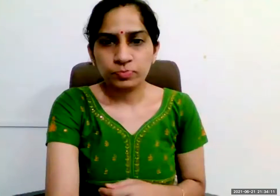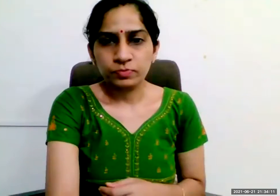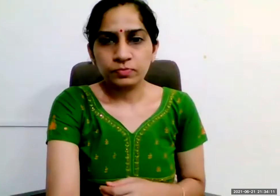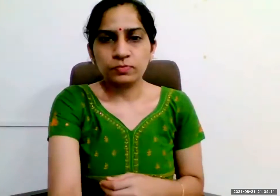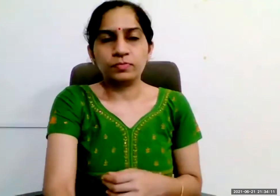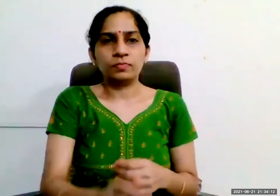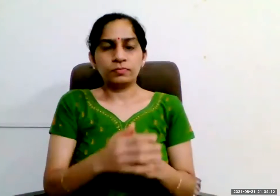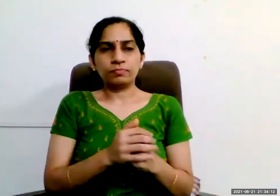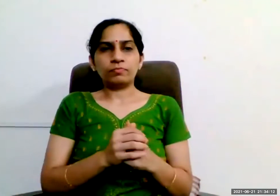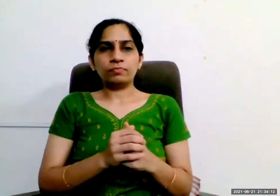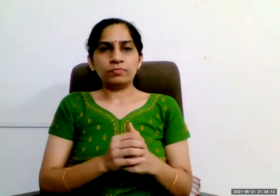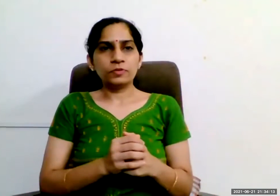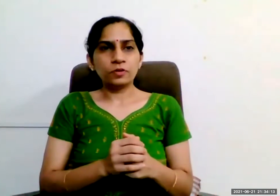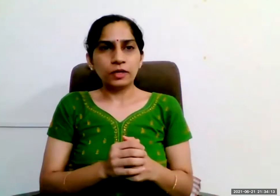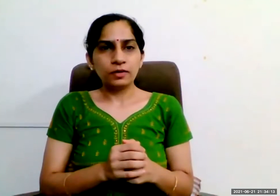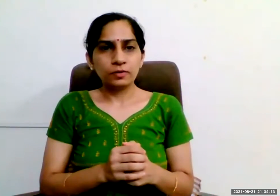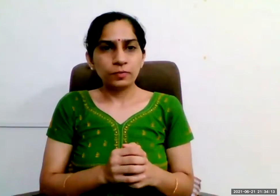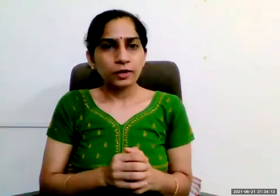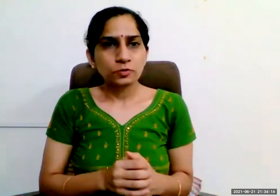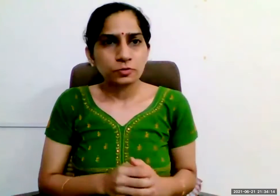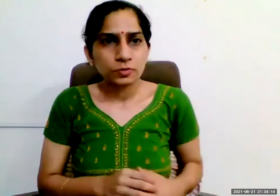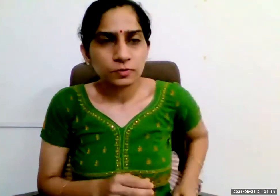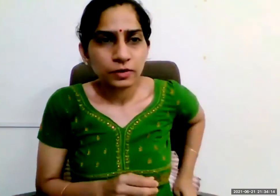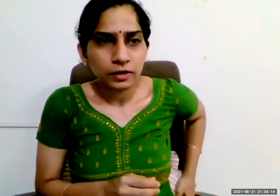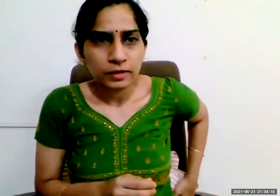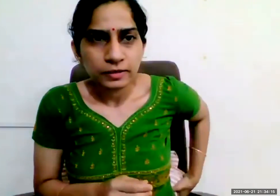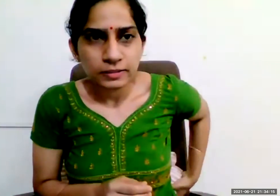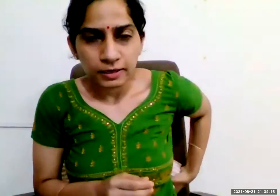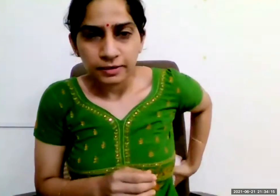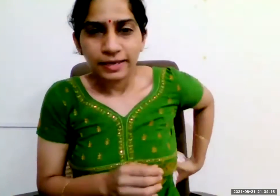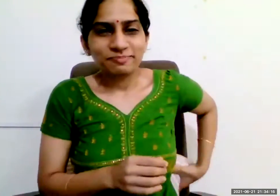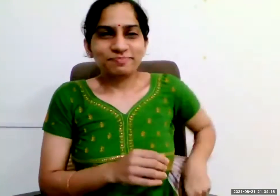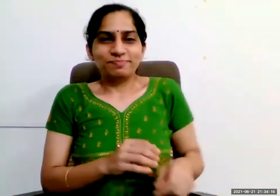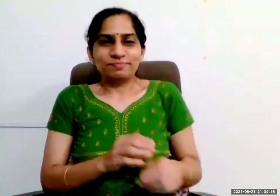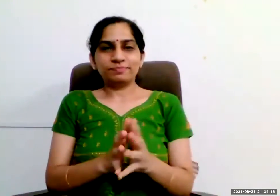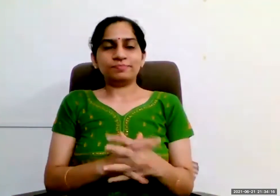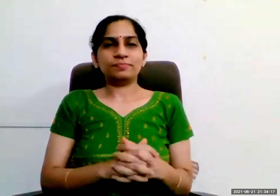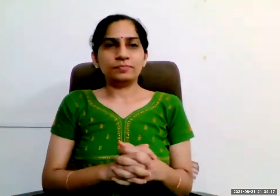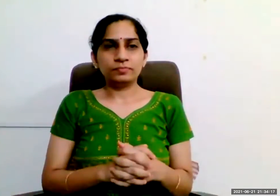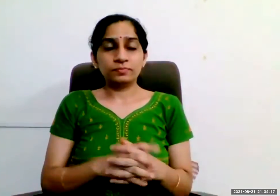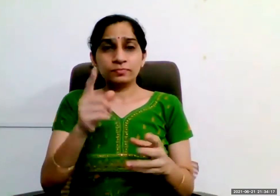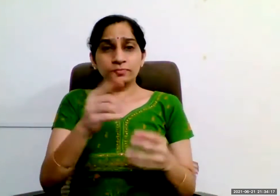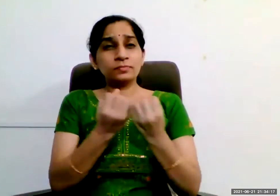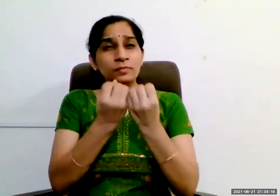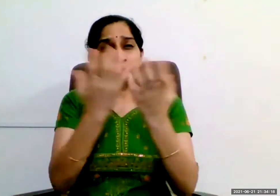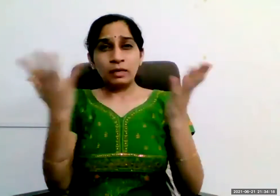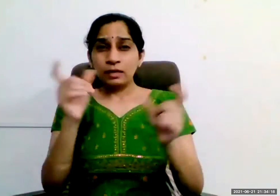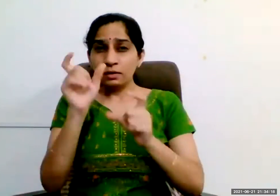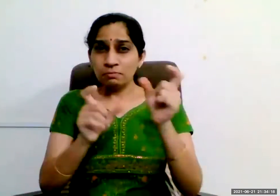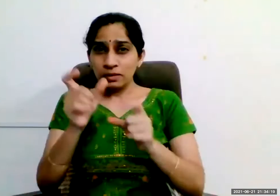actually. Sorry, we had to. Yeah, thank you. Yeah. So, out of so many people who are present in this